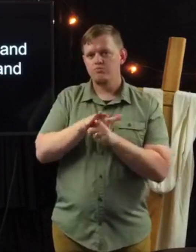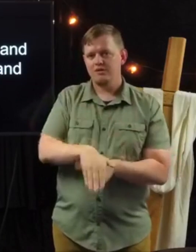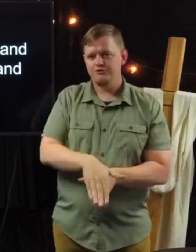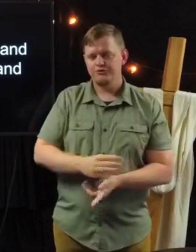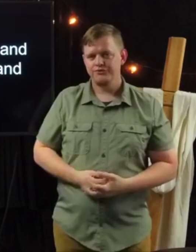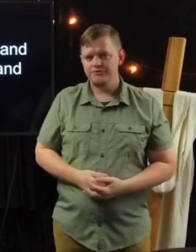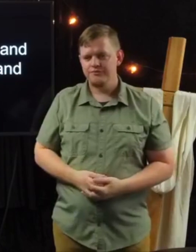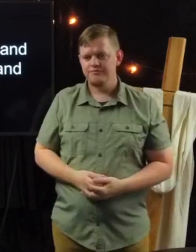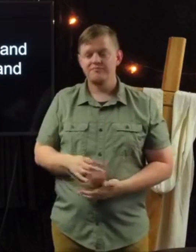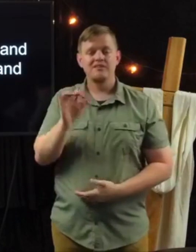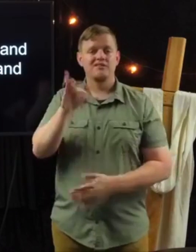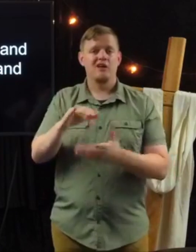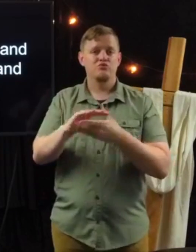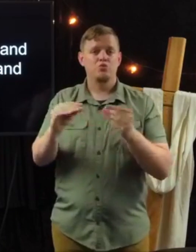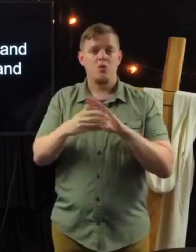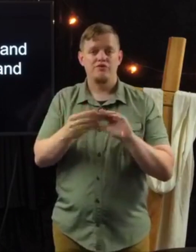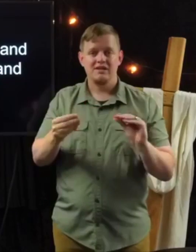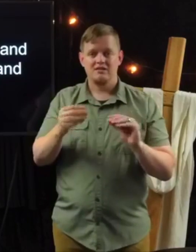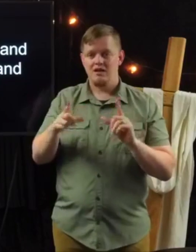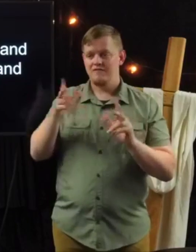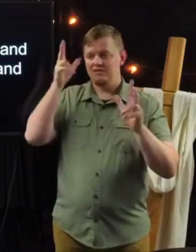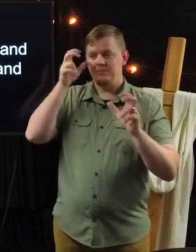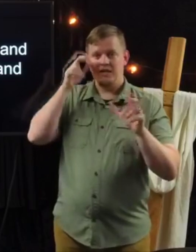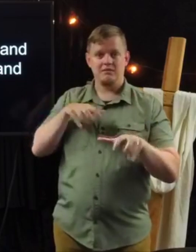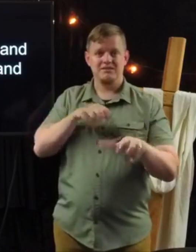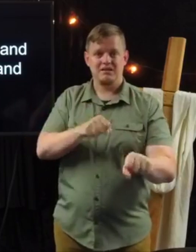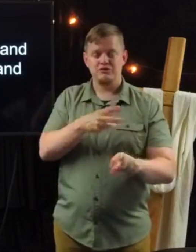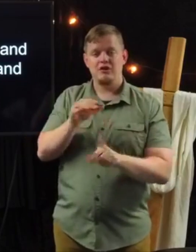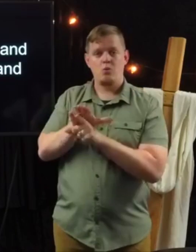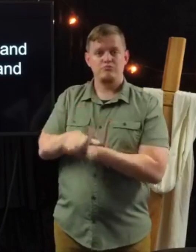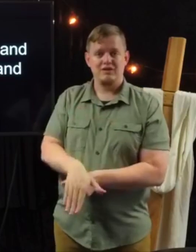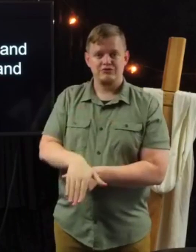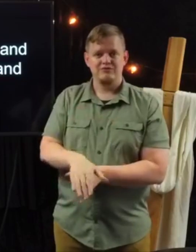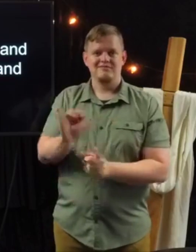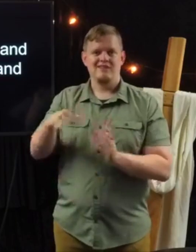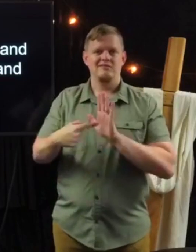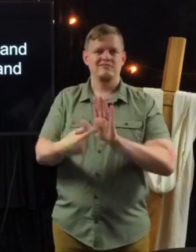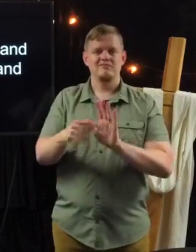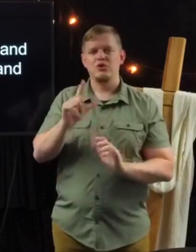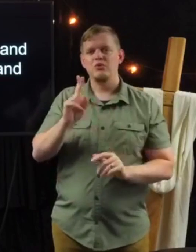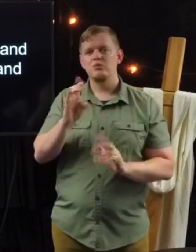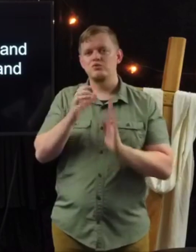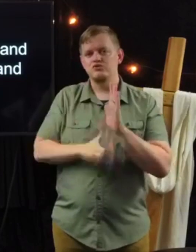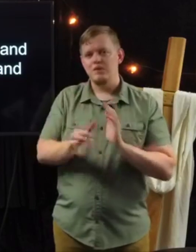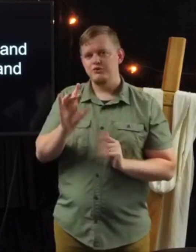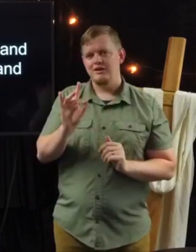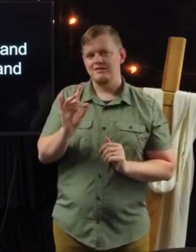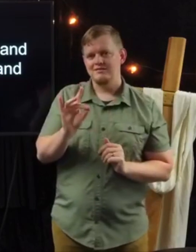demonic possession and oppression. There's stories that you may hear. We also